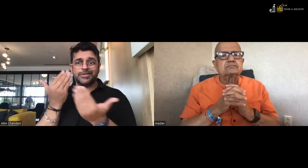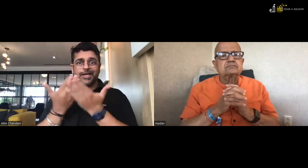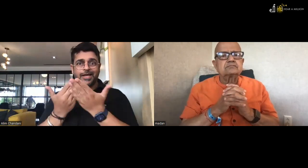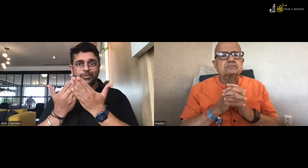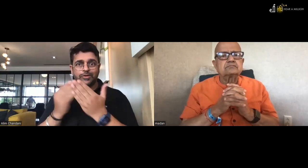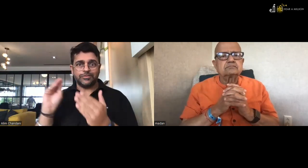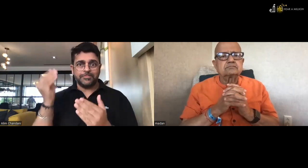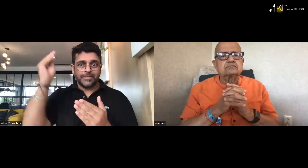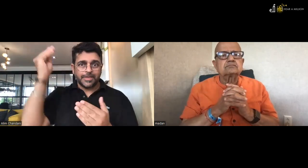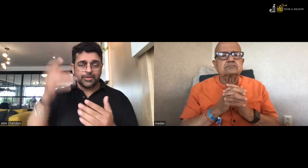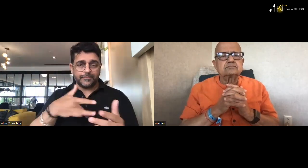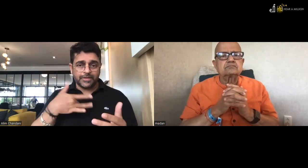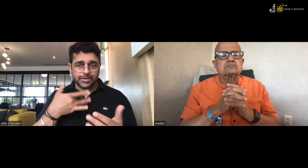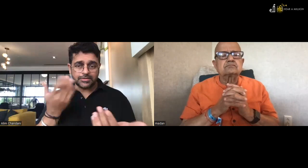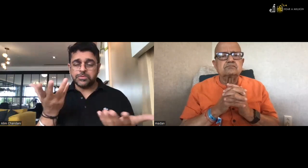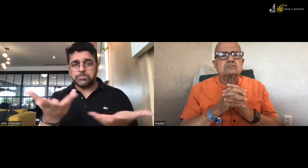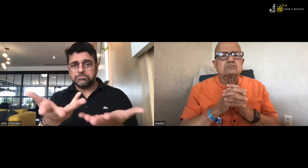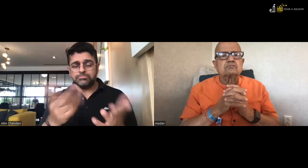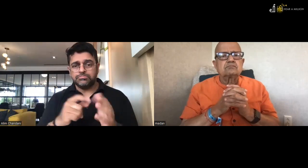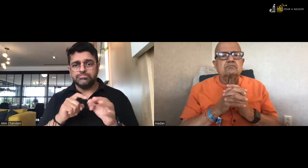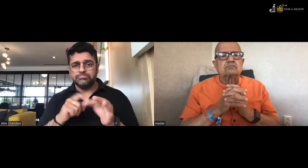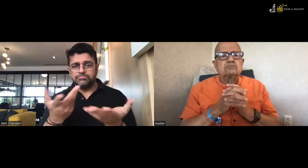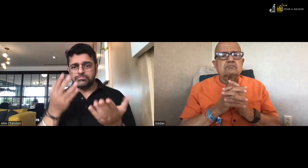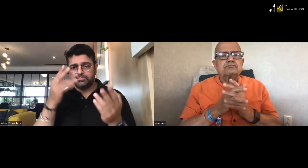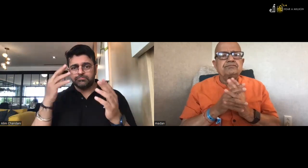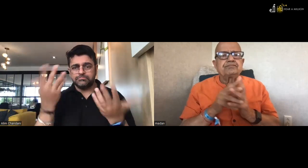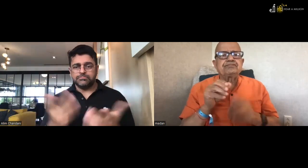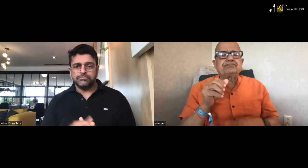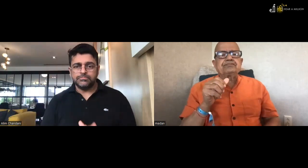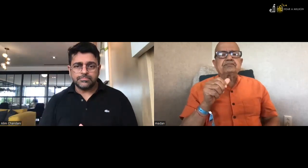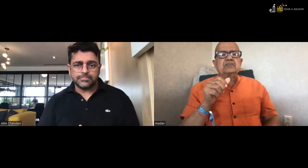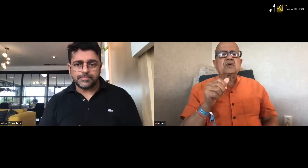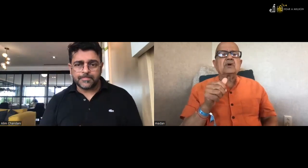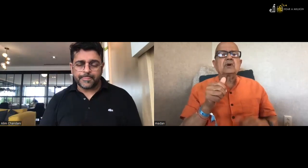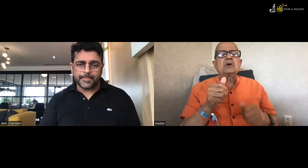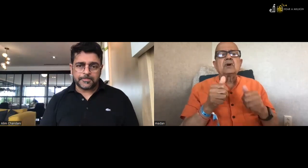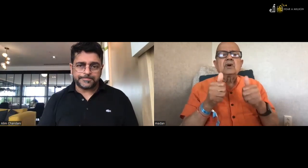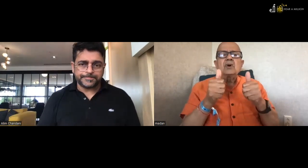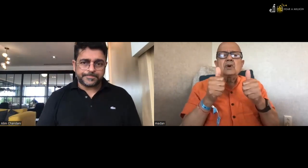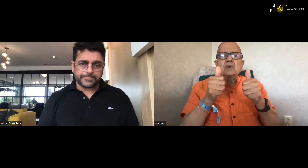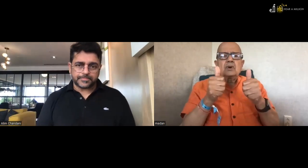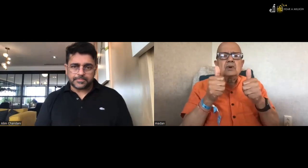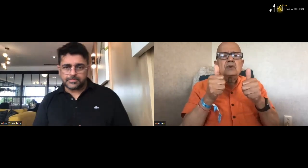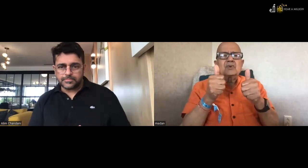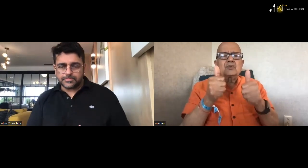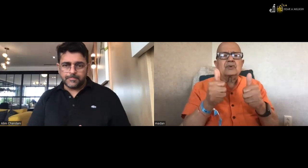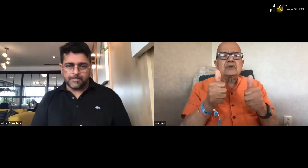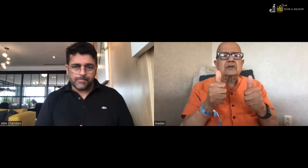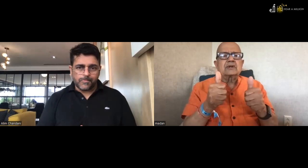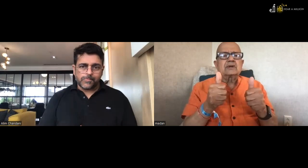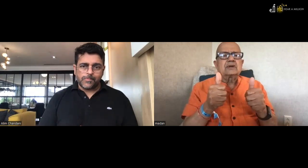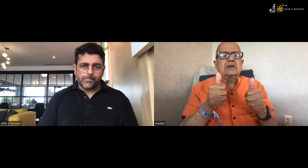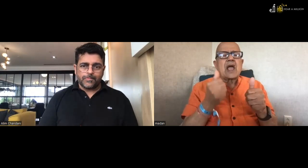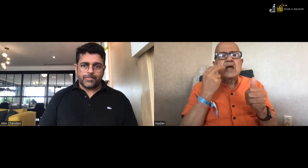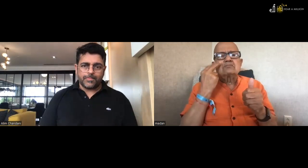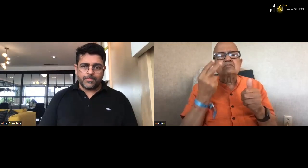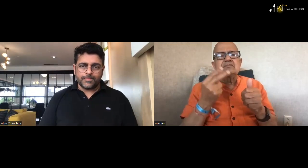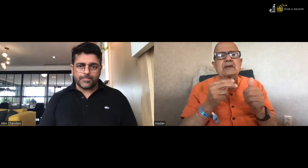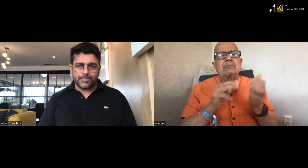So it's better to encourage all the people and then you will grow up. So like Dr. Alim, you have asked me,